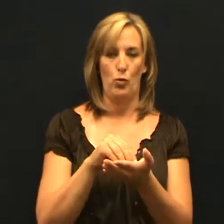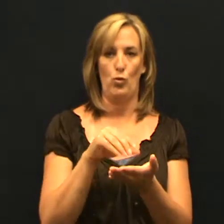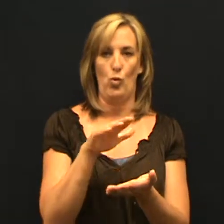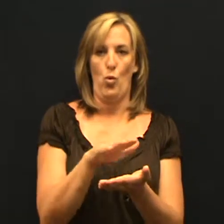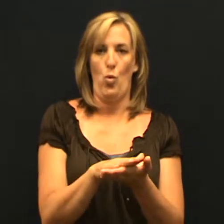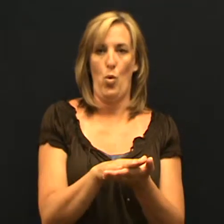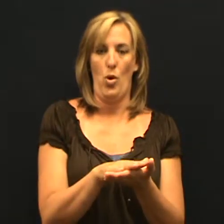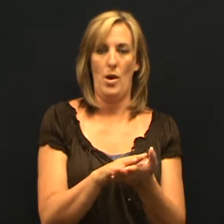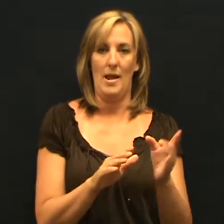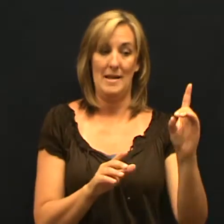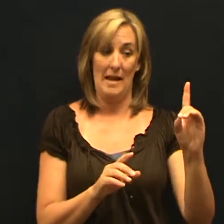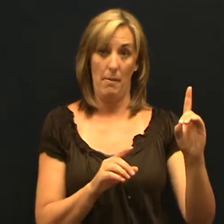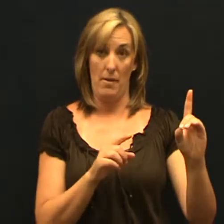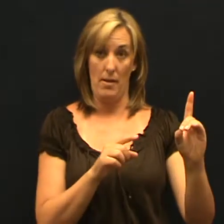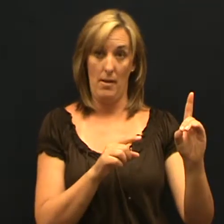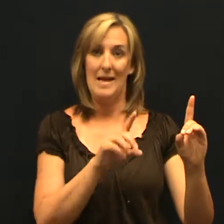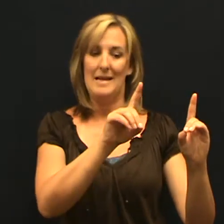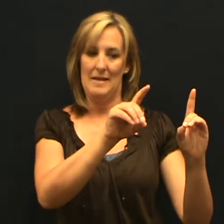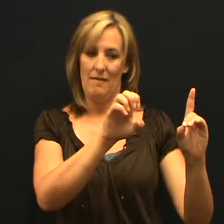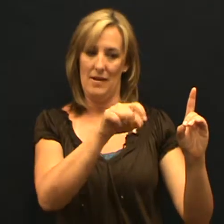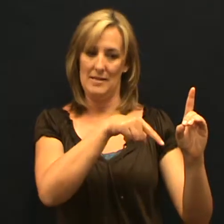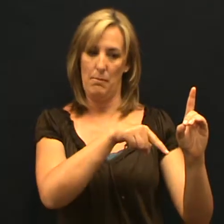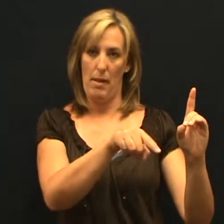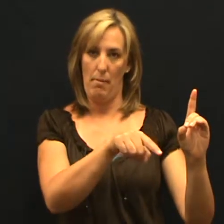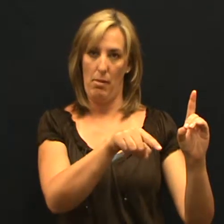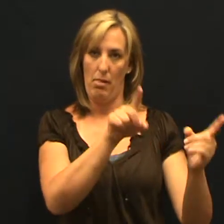payable, which reduces the current liability of